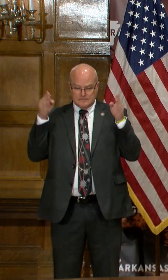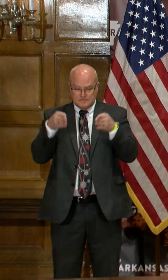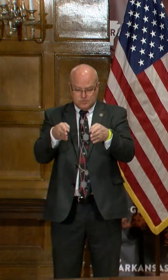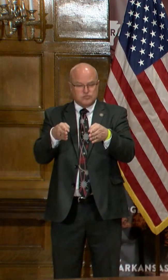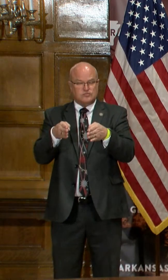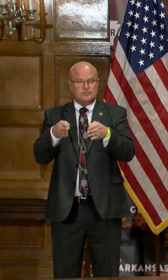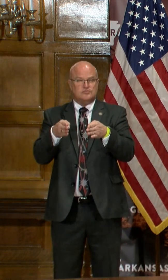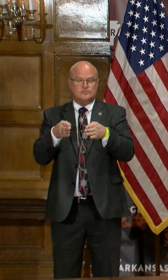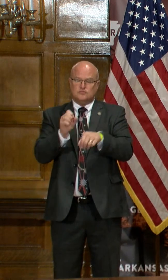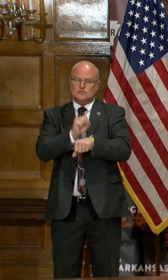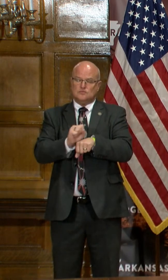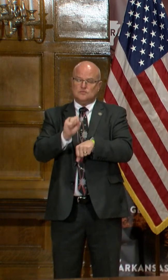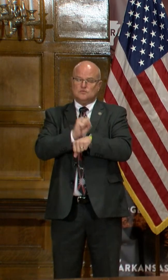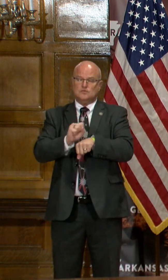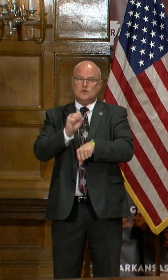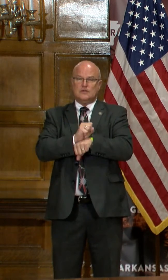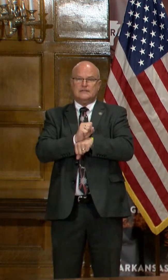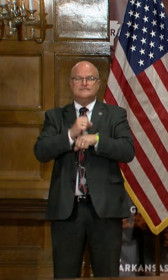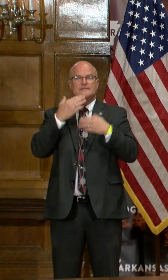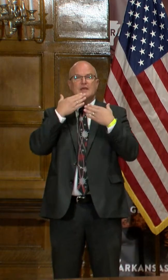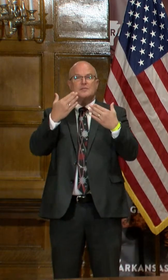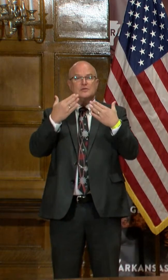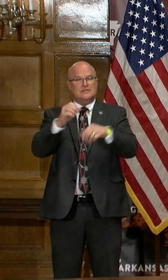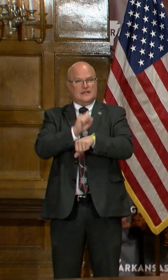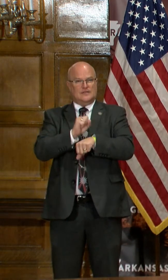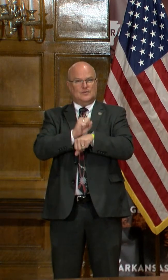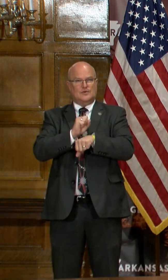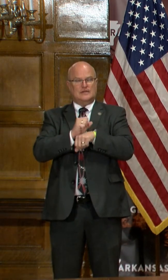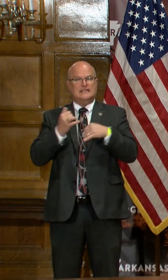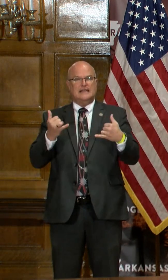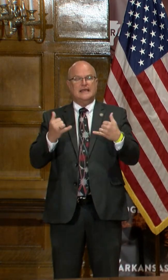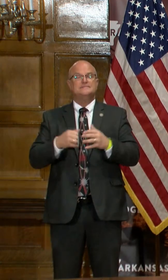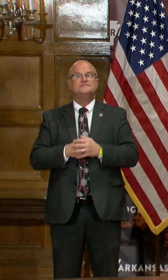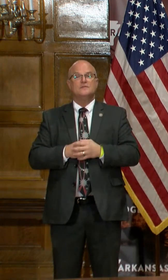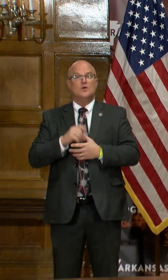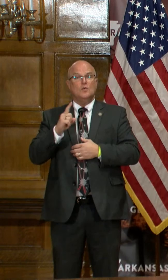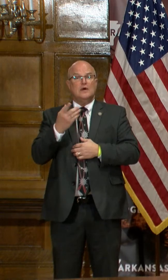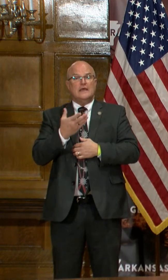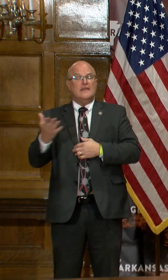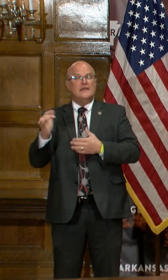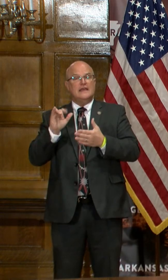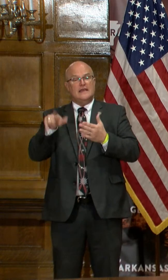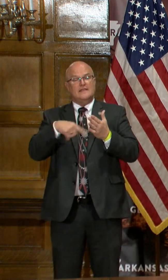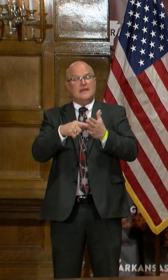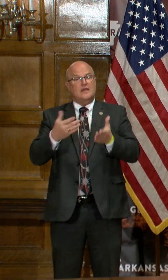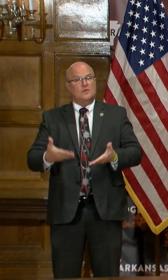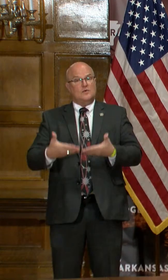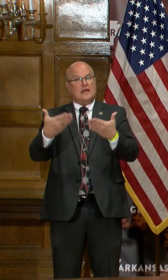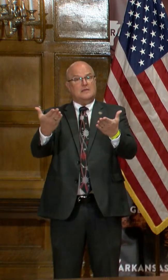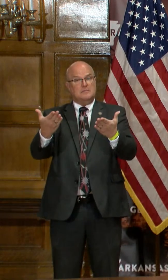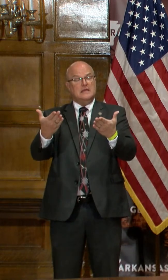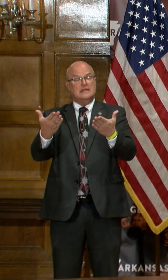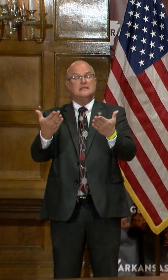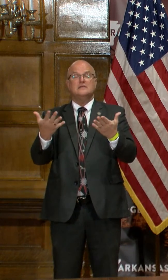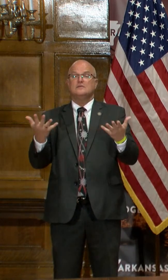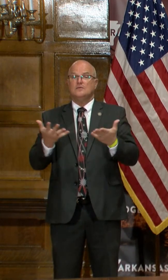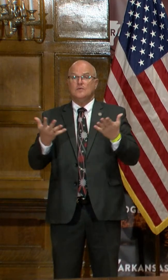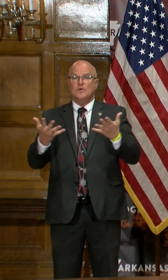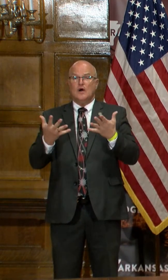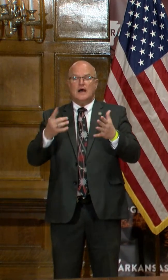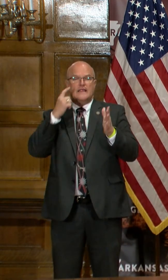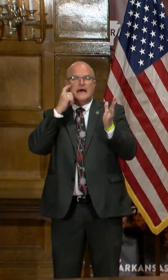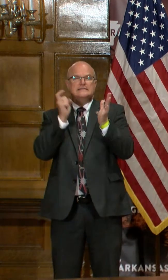resource standpoint, and I appreciate their work. One of the things that they recommended very early on,